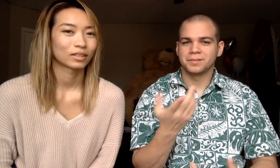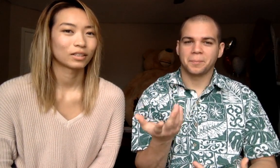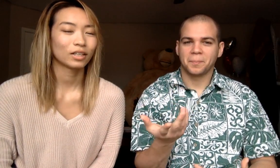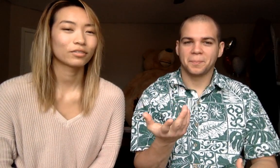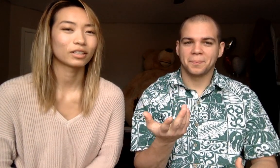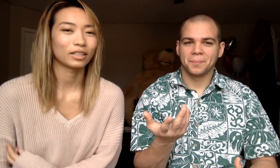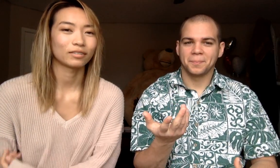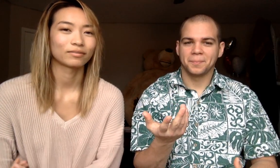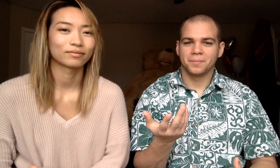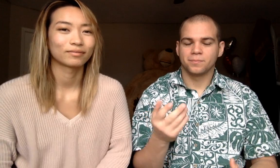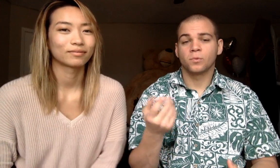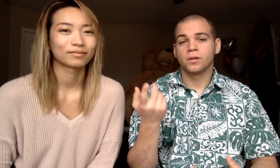Not really.